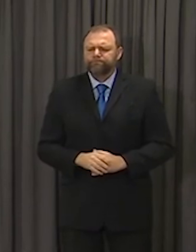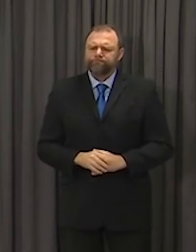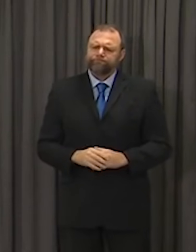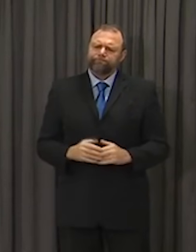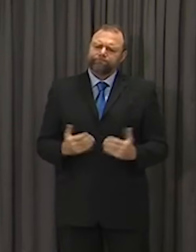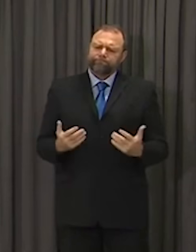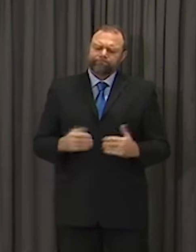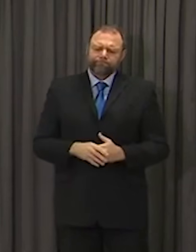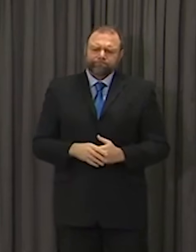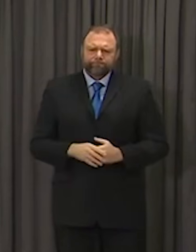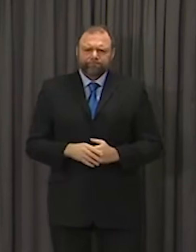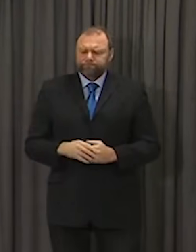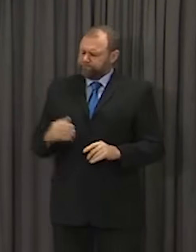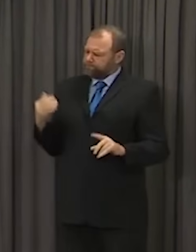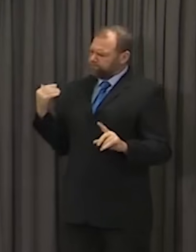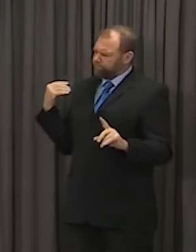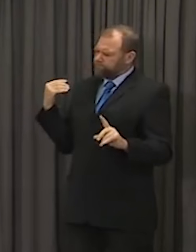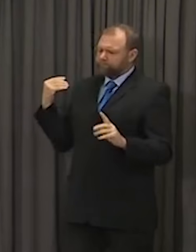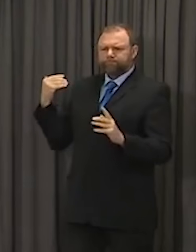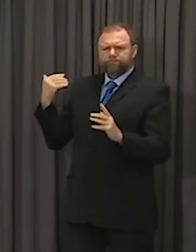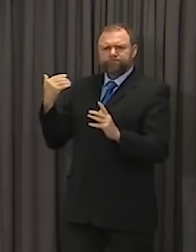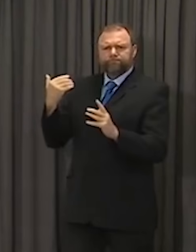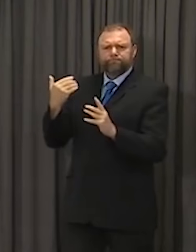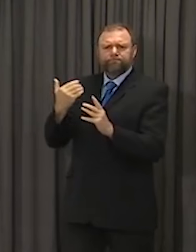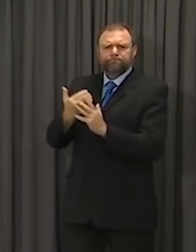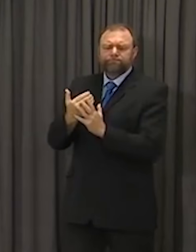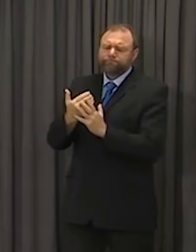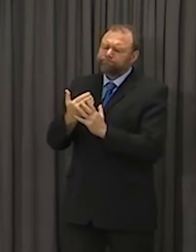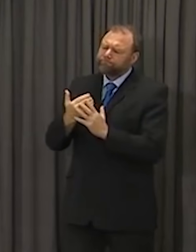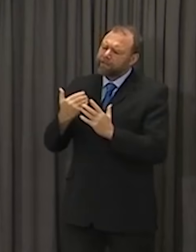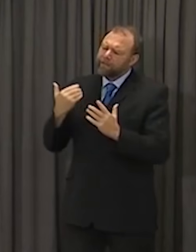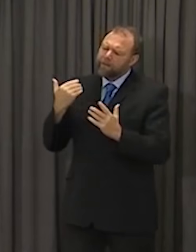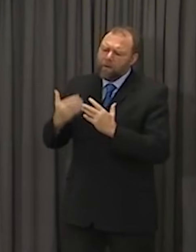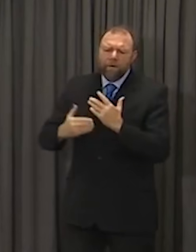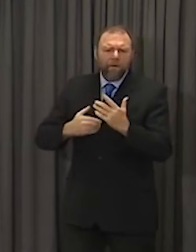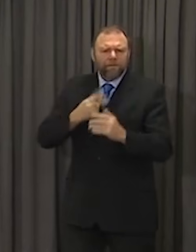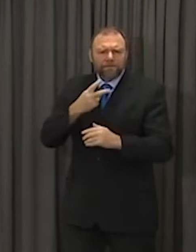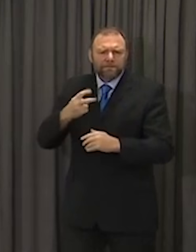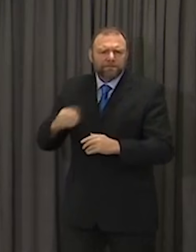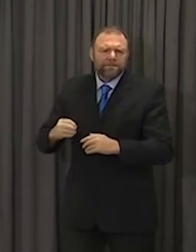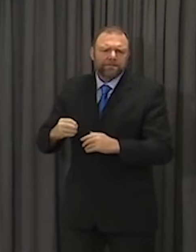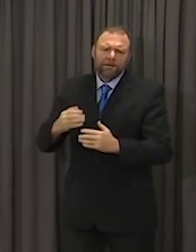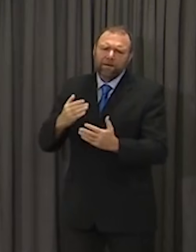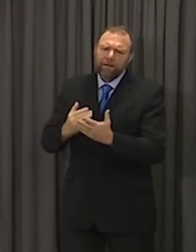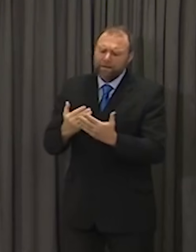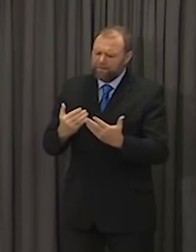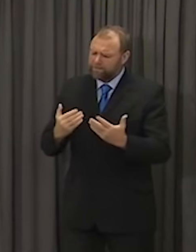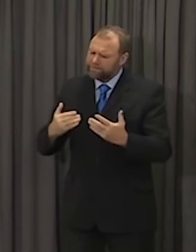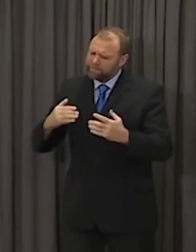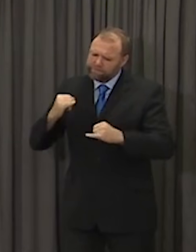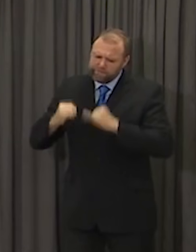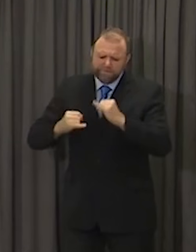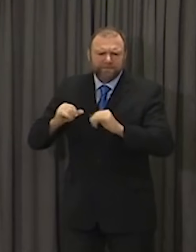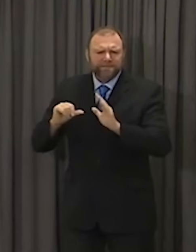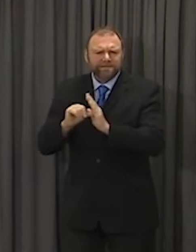been such a long and difficult year, but that cannot lift the responsibility